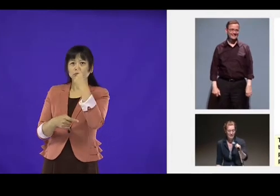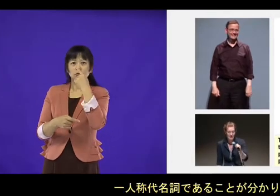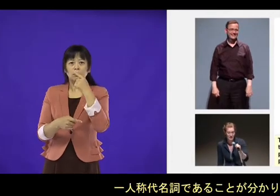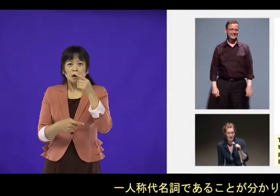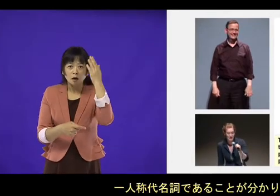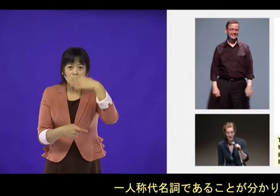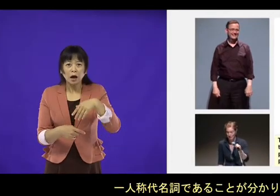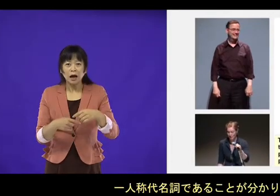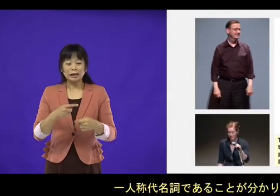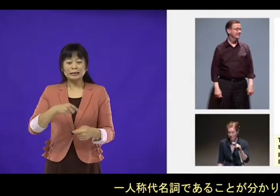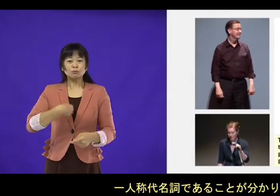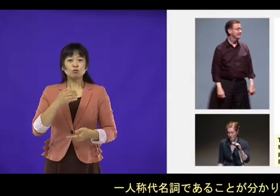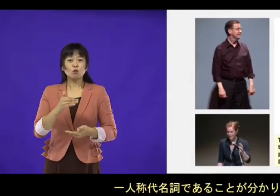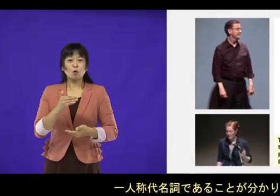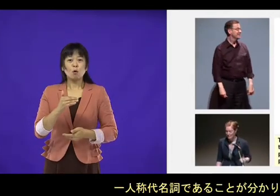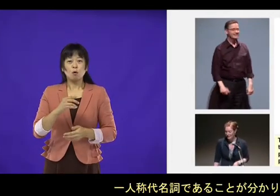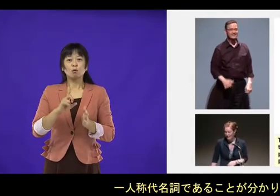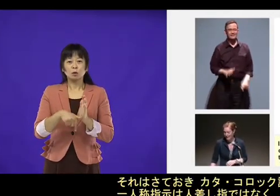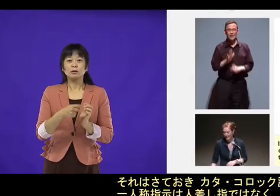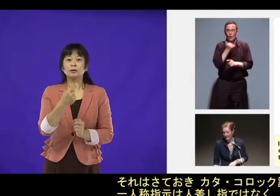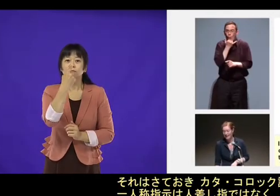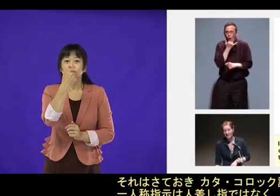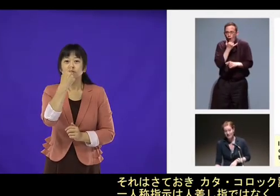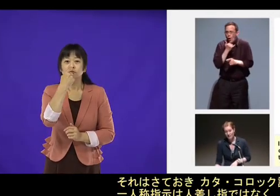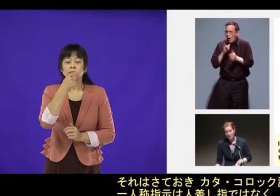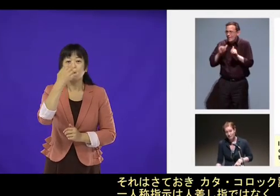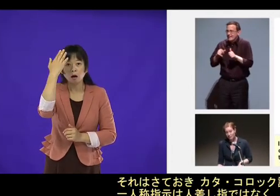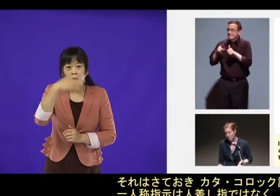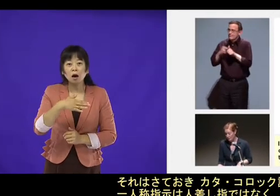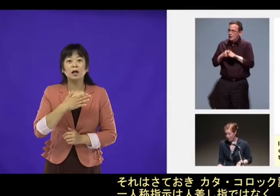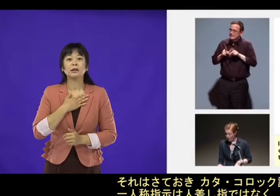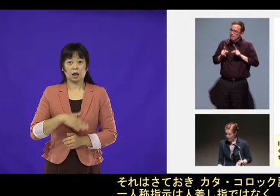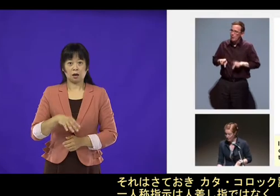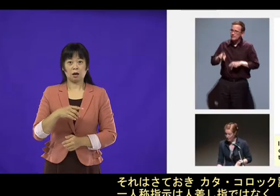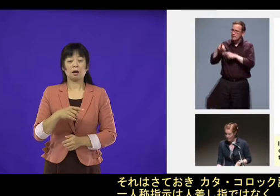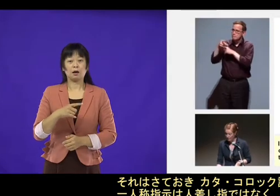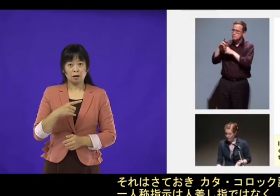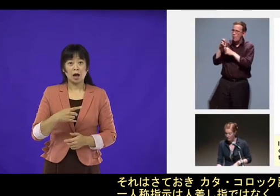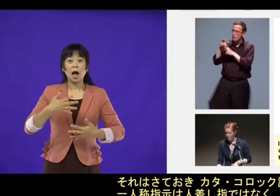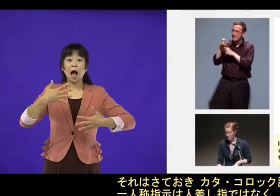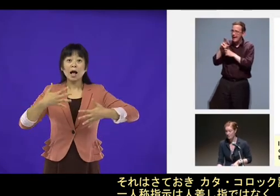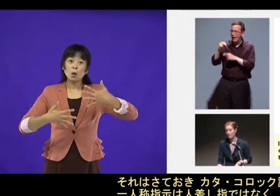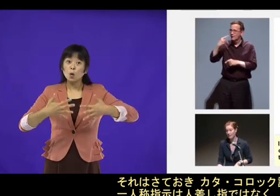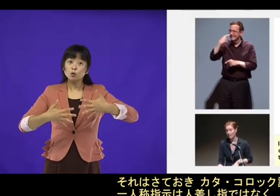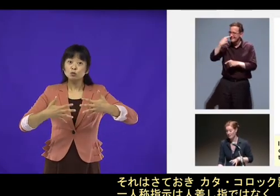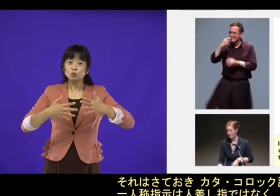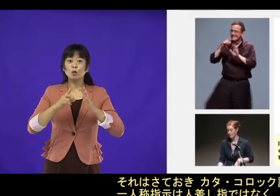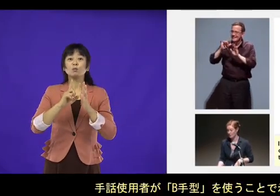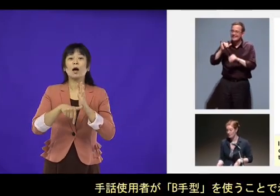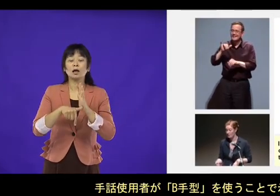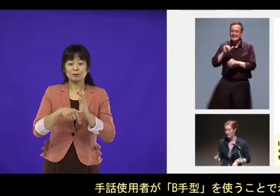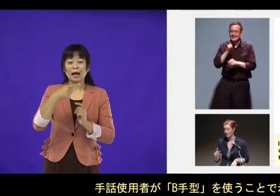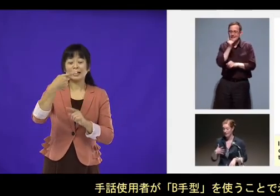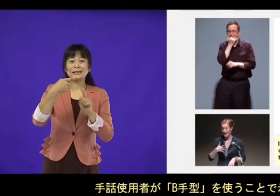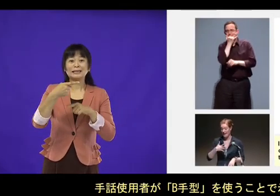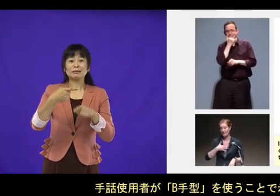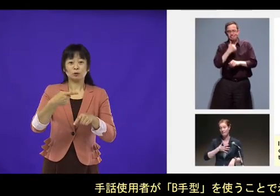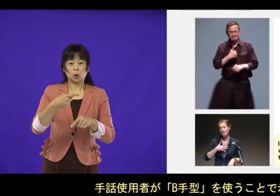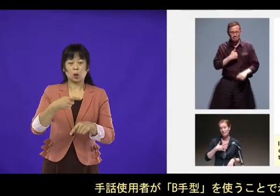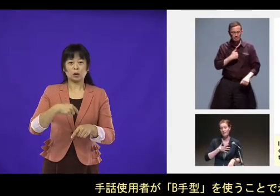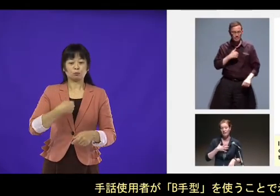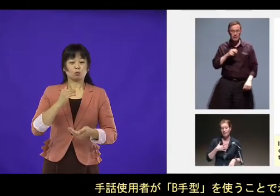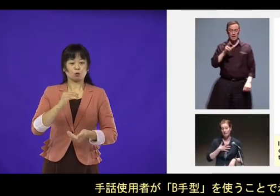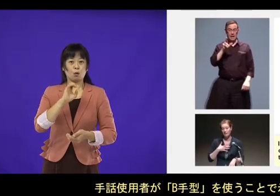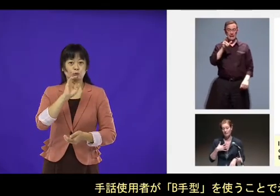Yeah, but it turned out the first person pronoun. Anyway, in Katakolok, first person reference is marked out by signers by using the B